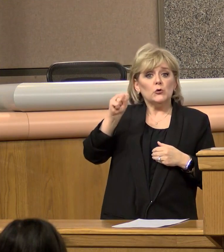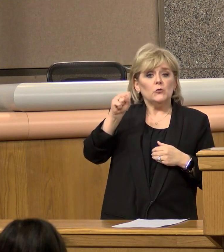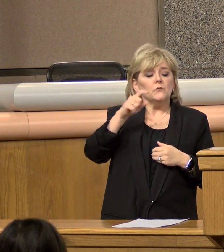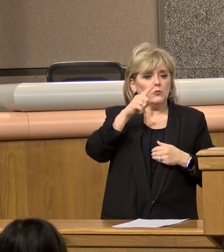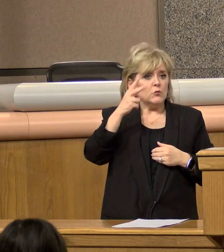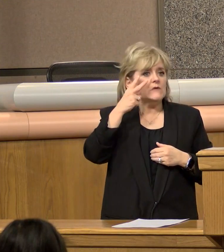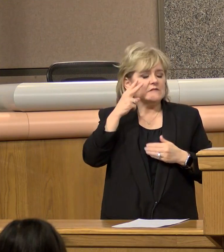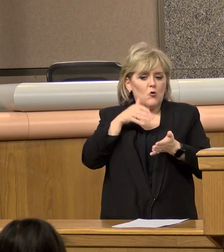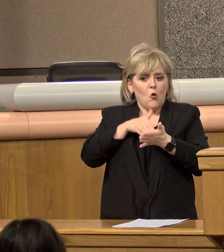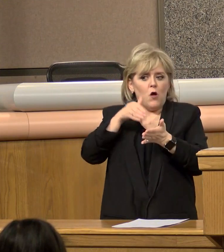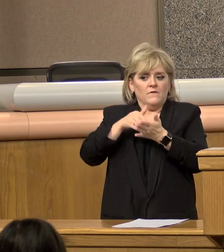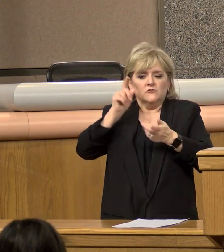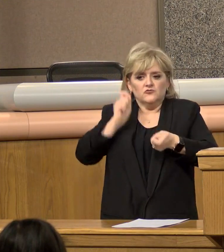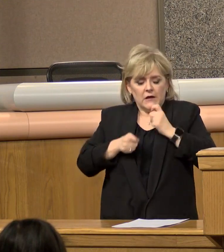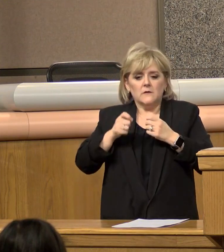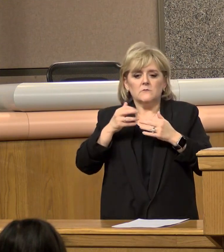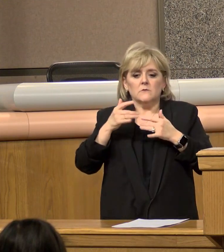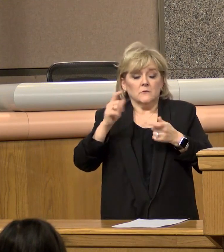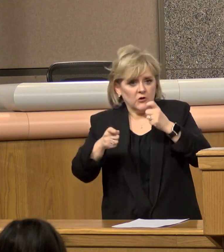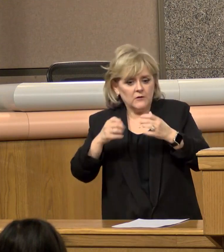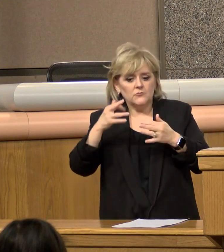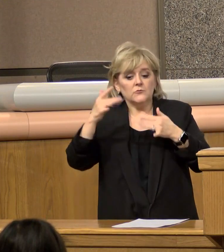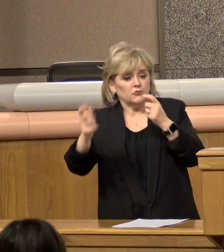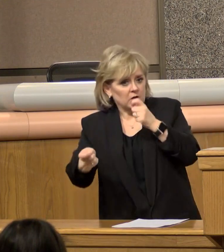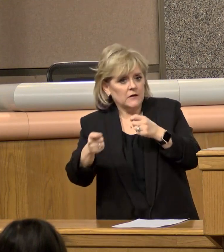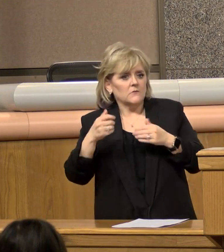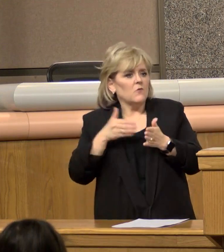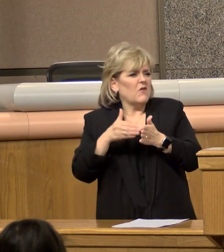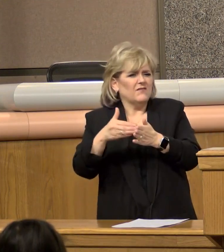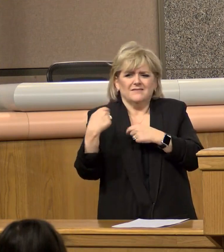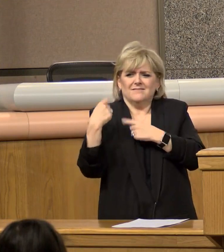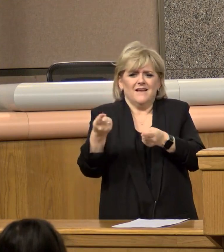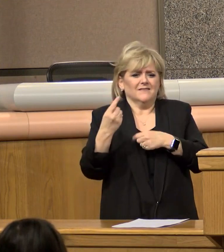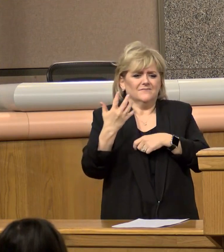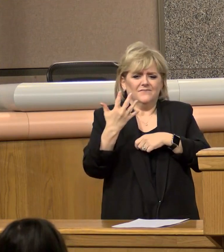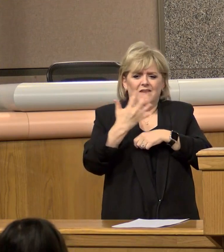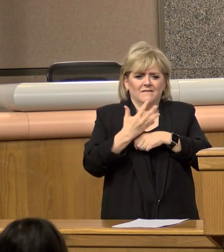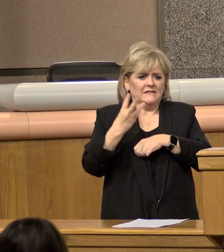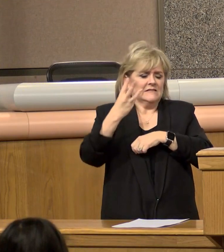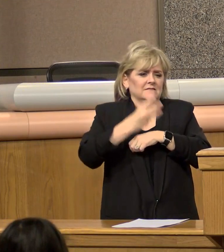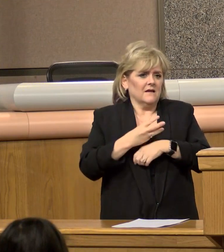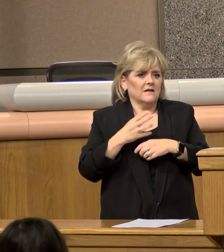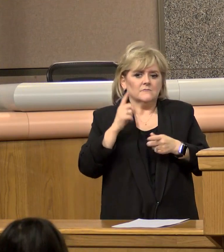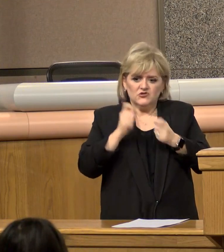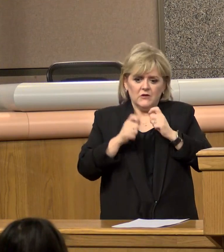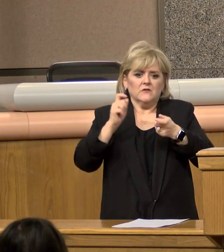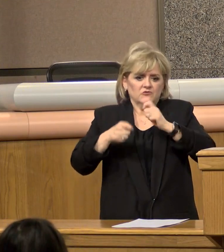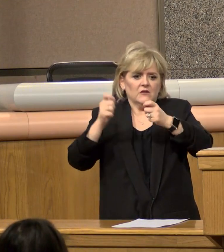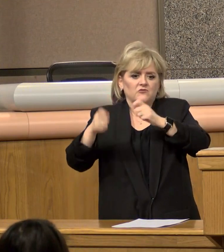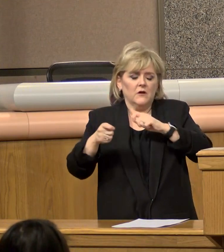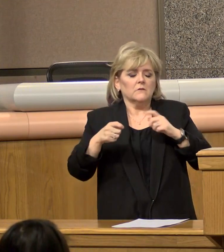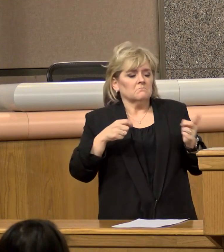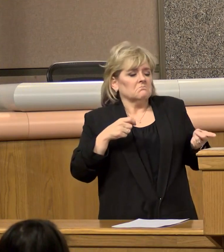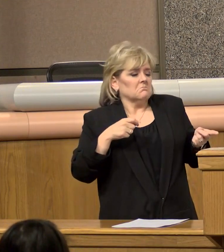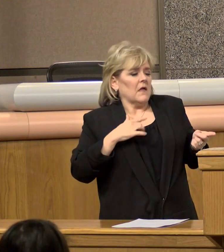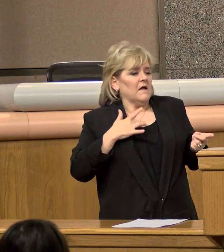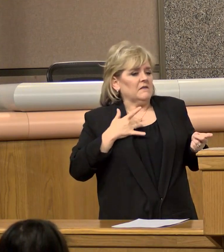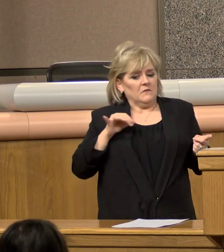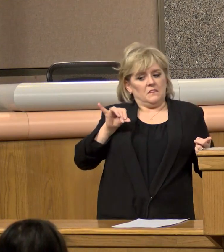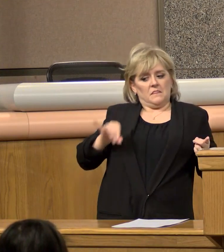often things have changed in the last five, six days. And so I can't help but believe that it will